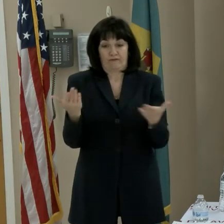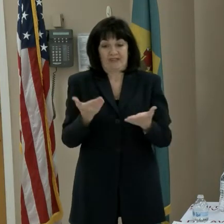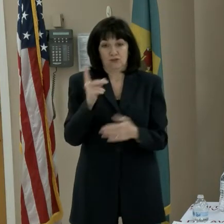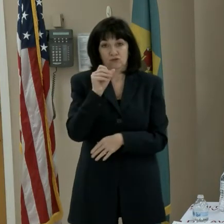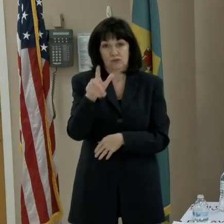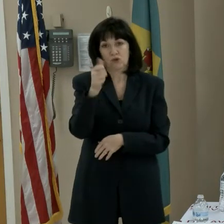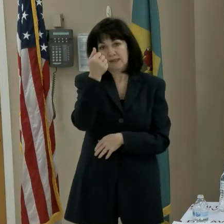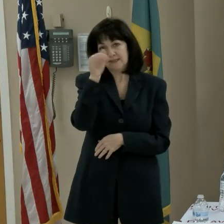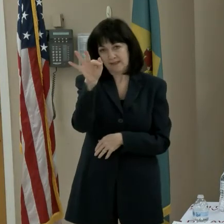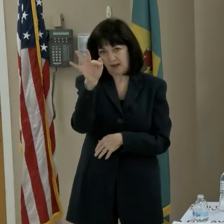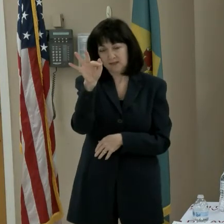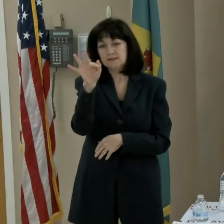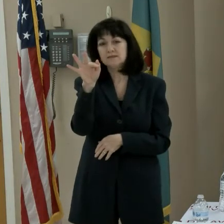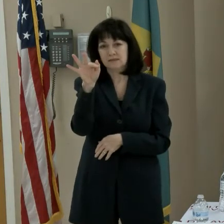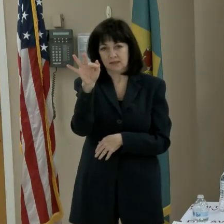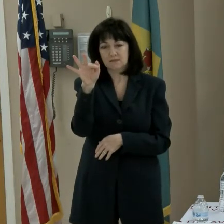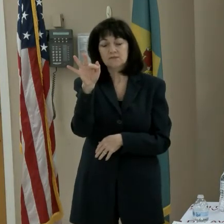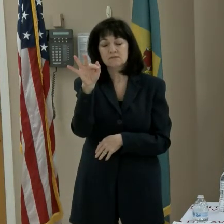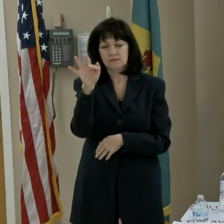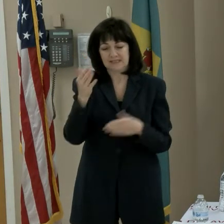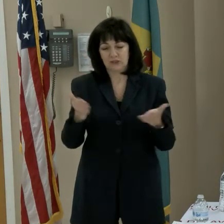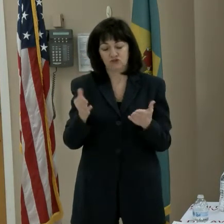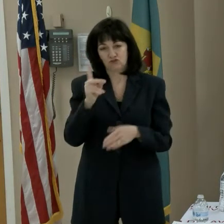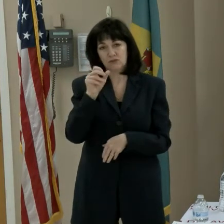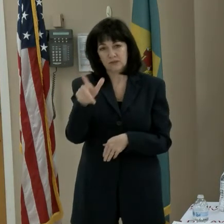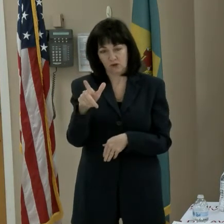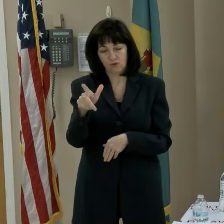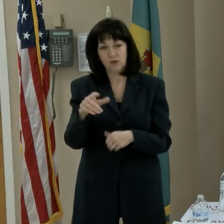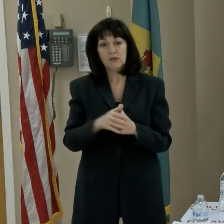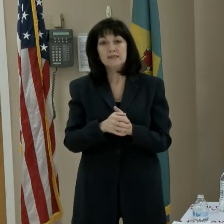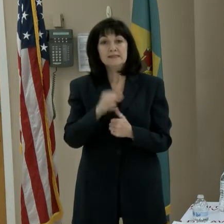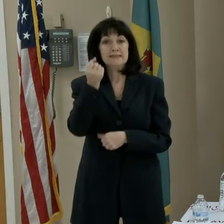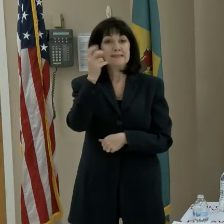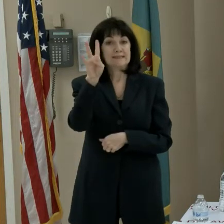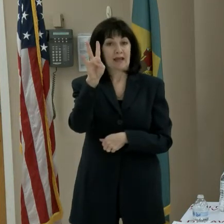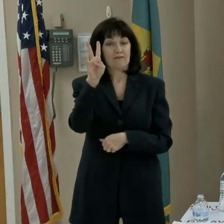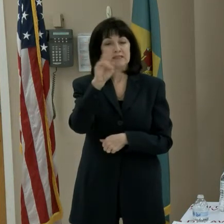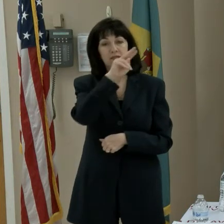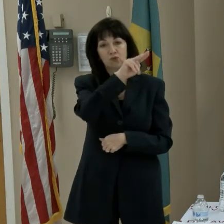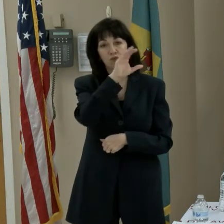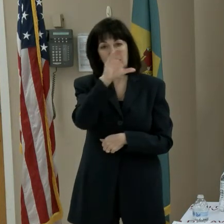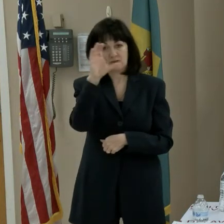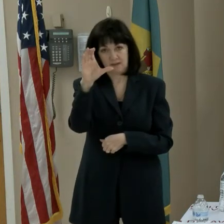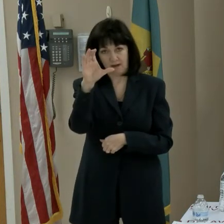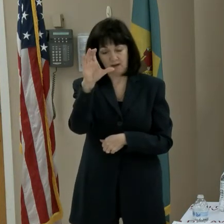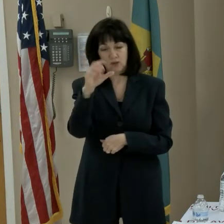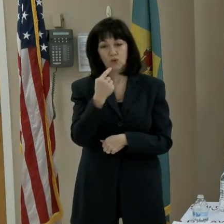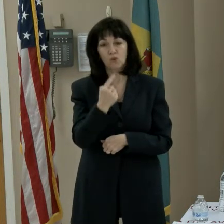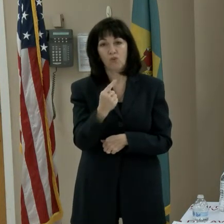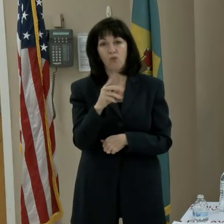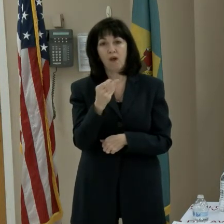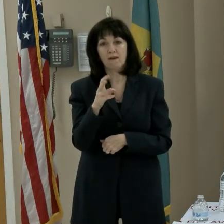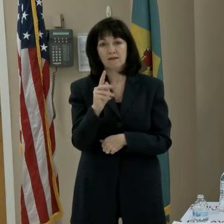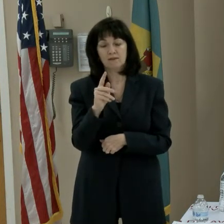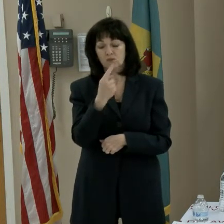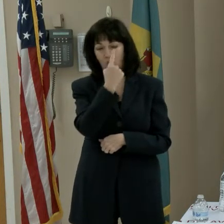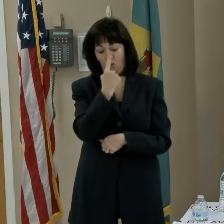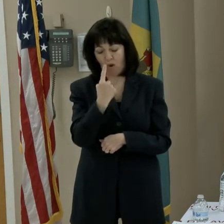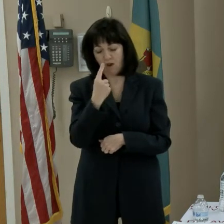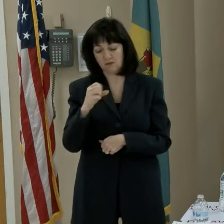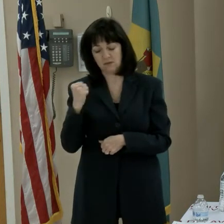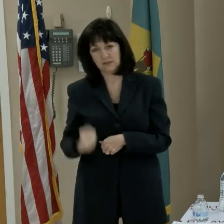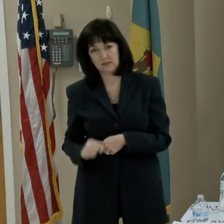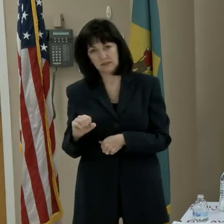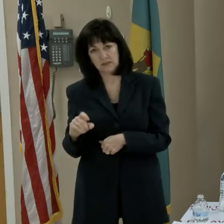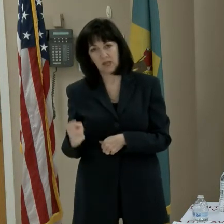of coronavirus disease in Delaware. 17 of those from Newcastle County, 1 in Sussex County,